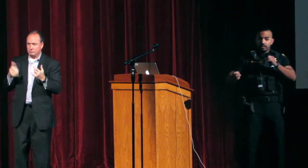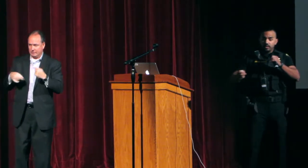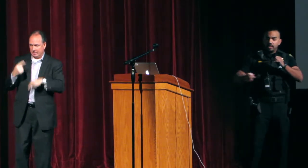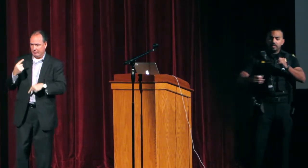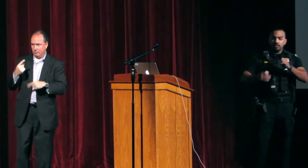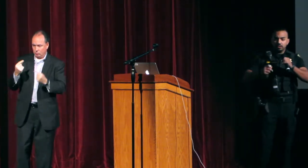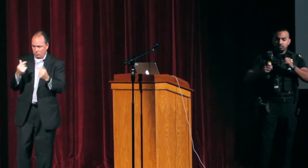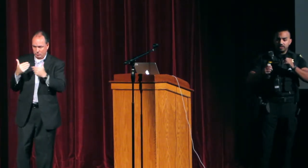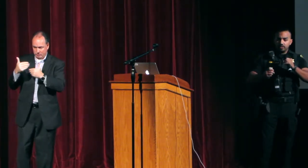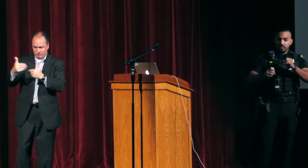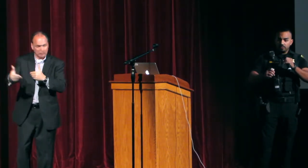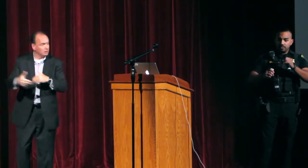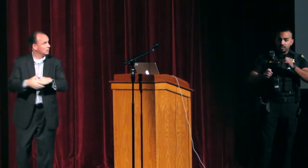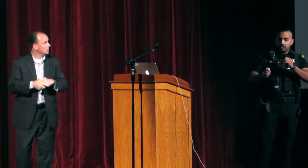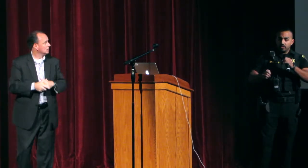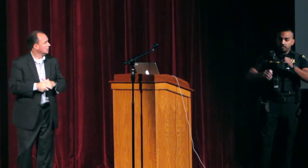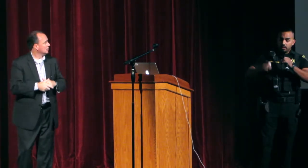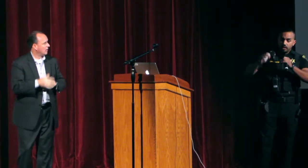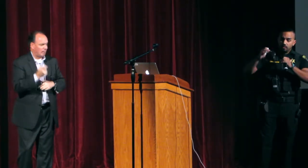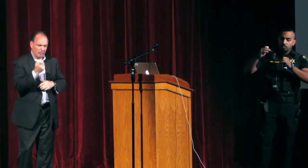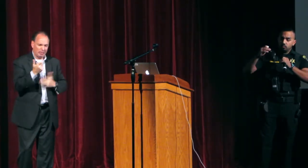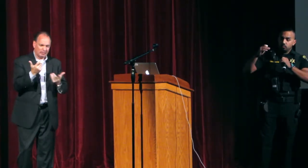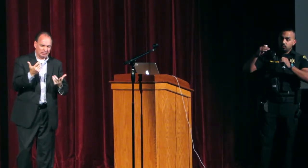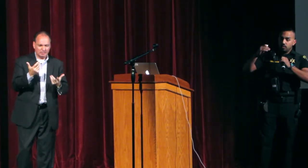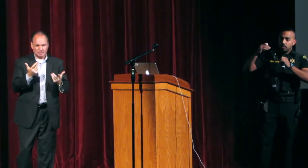today, and a little bit of the